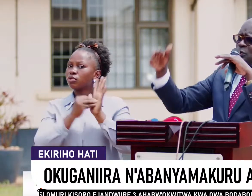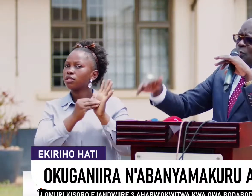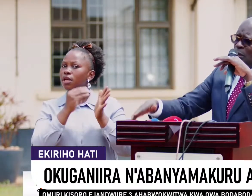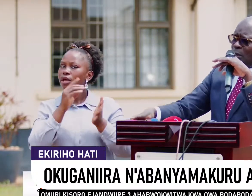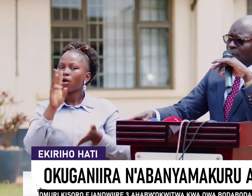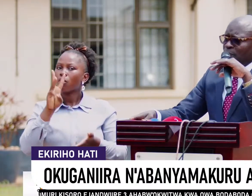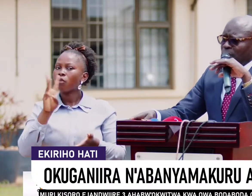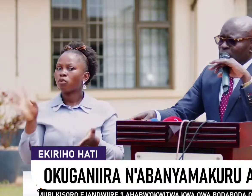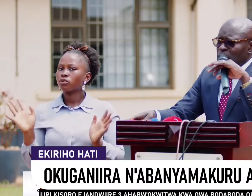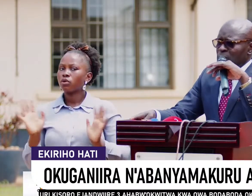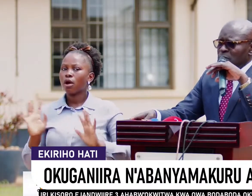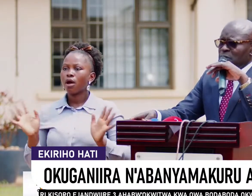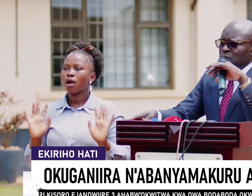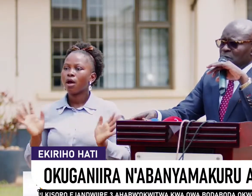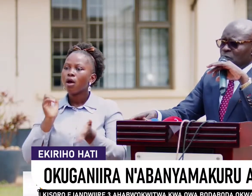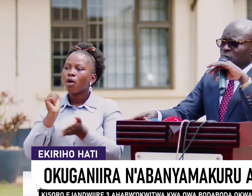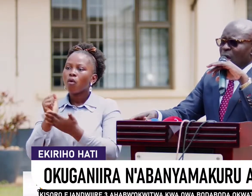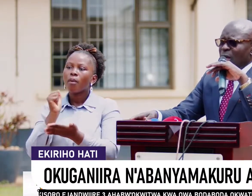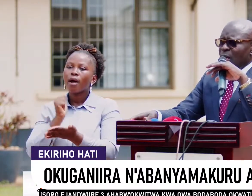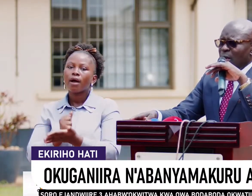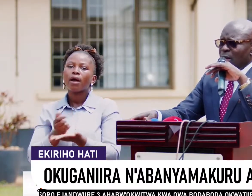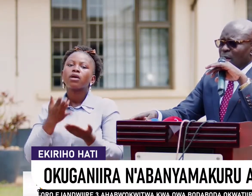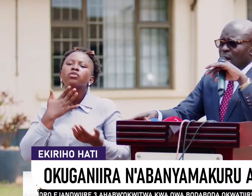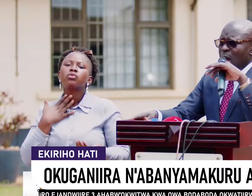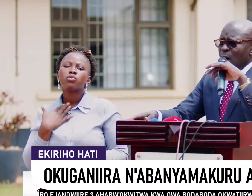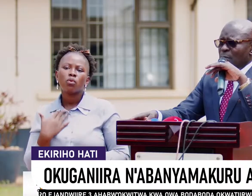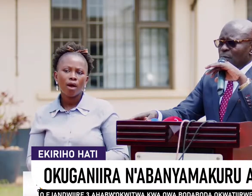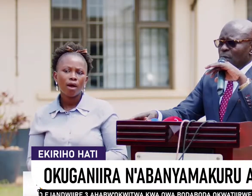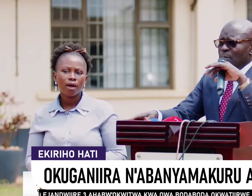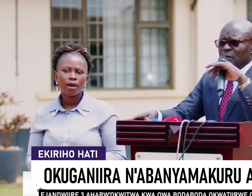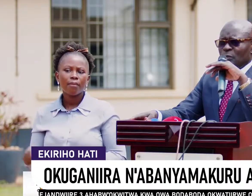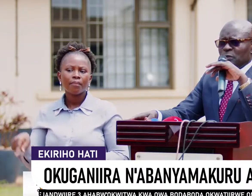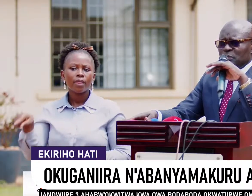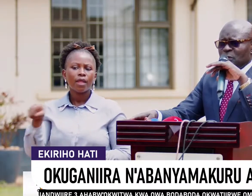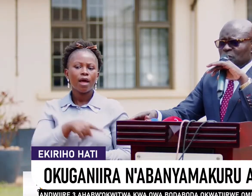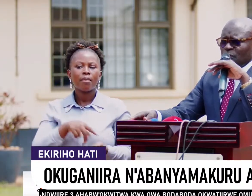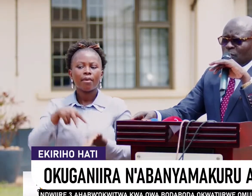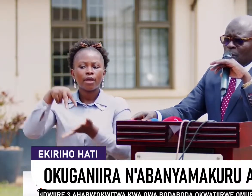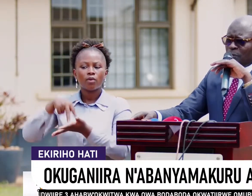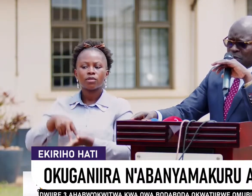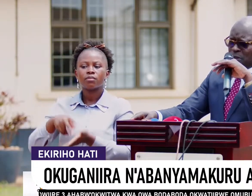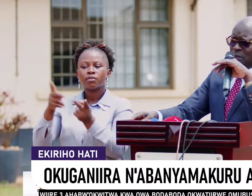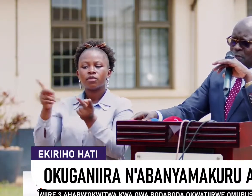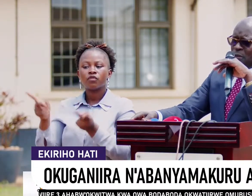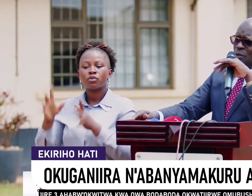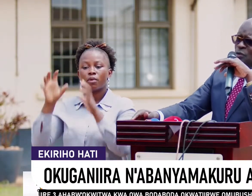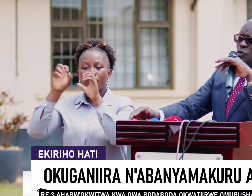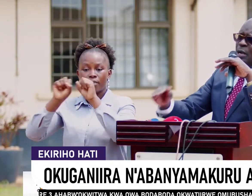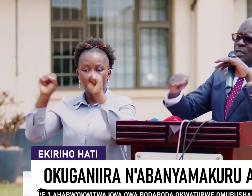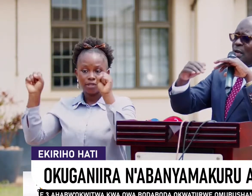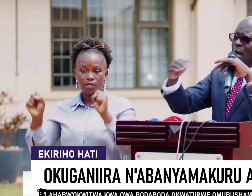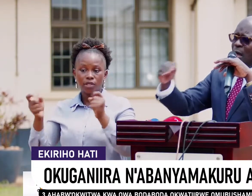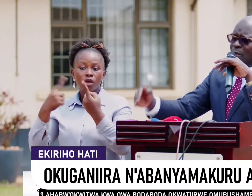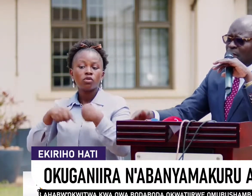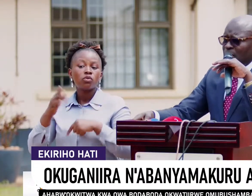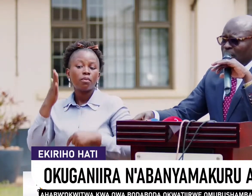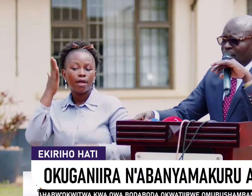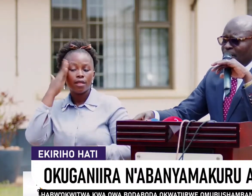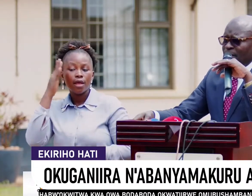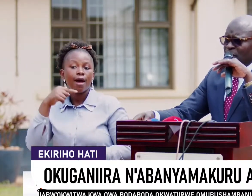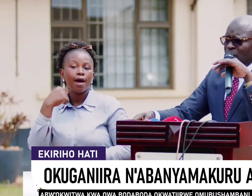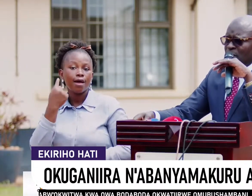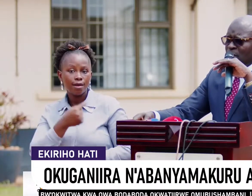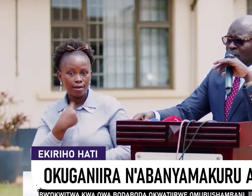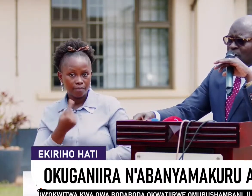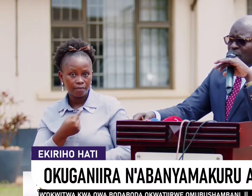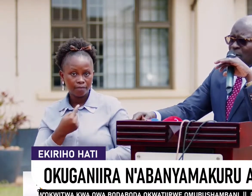lwa nsonga nti twagala abo abagenda kwesimba ku kifo kya president tumanye ani